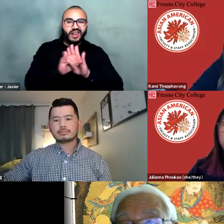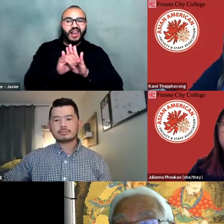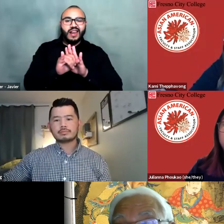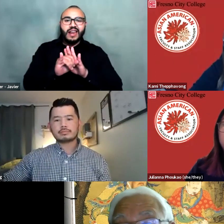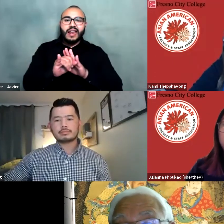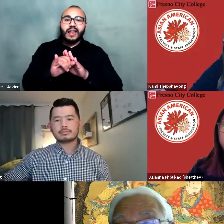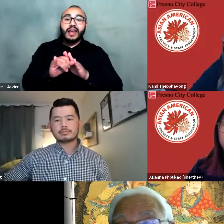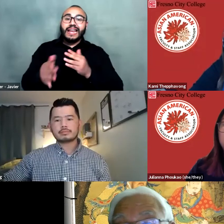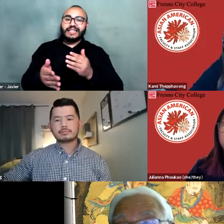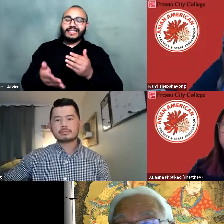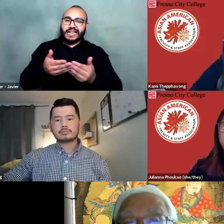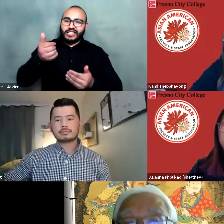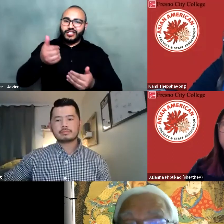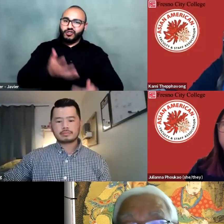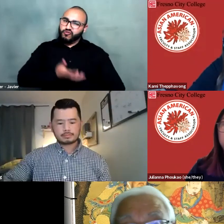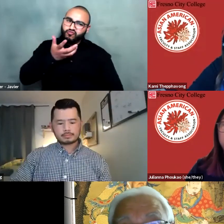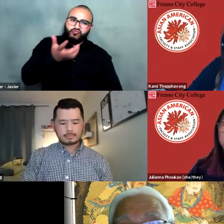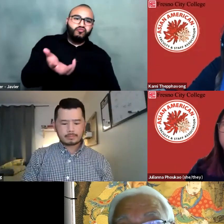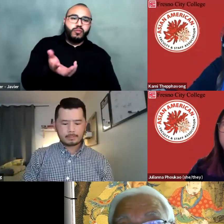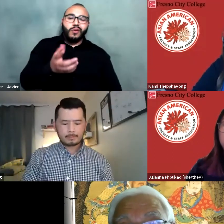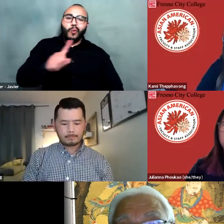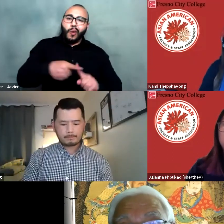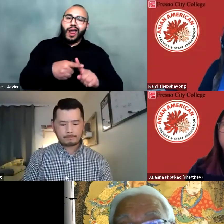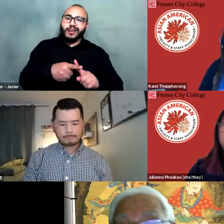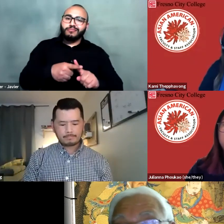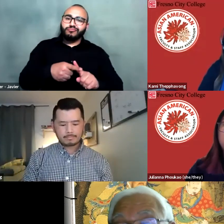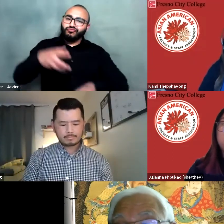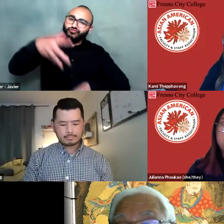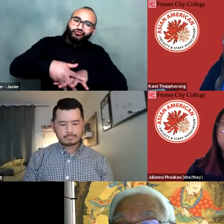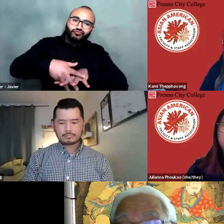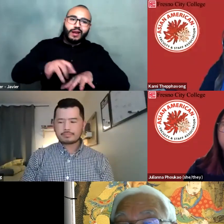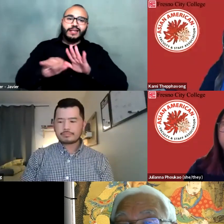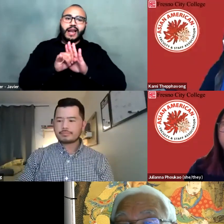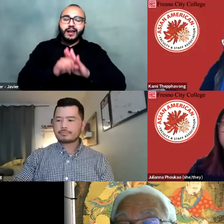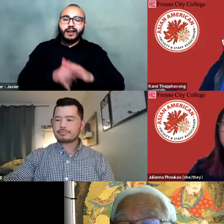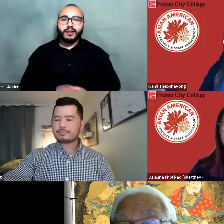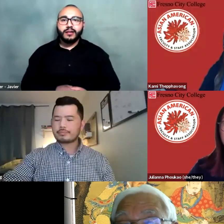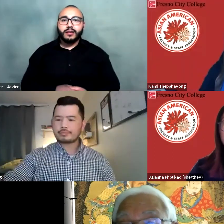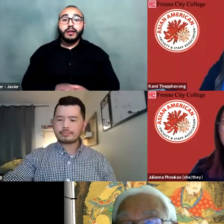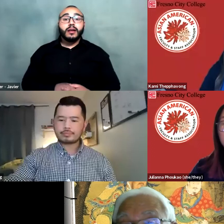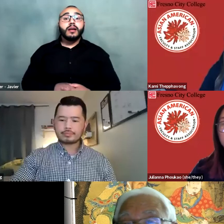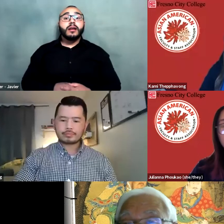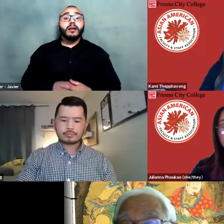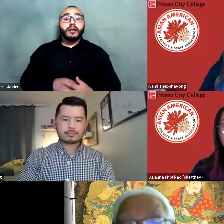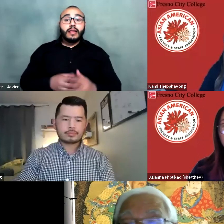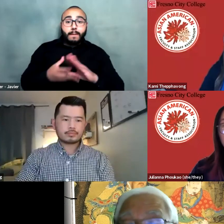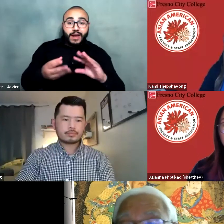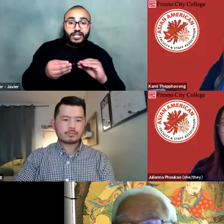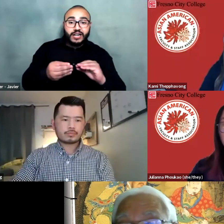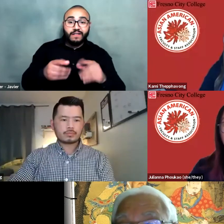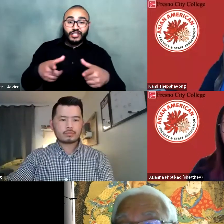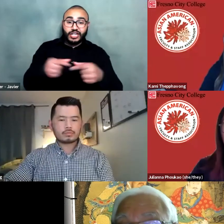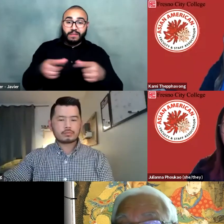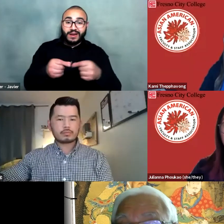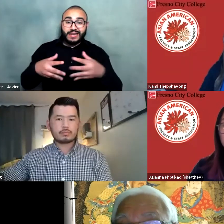speak up for yourself. Let me tell you this. Since there was mention of the Japanese American internment, when they